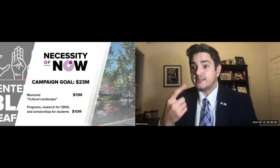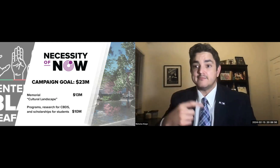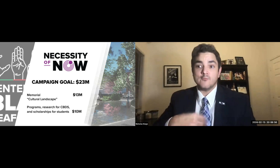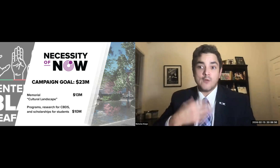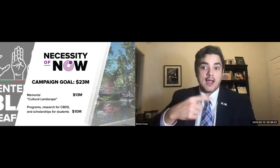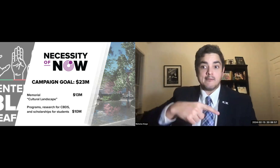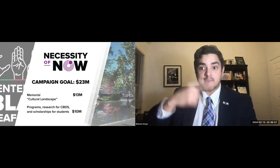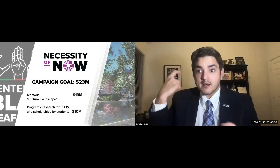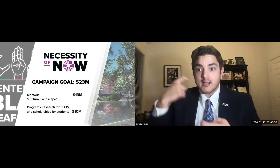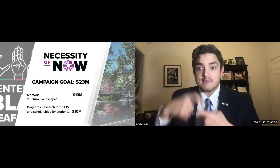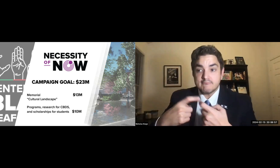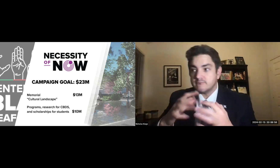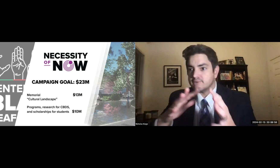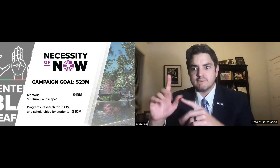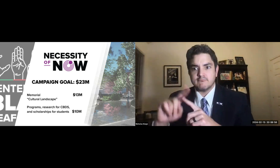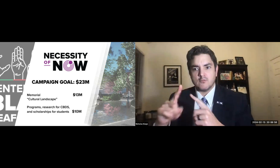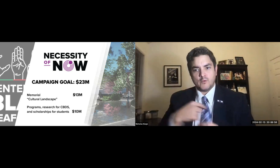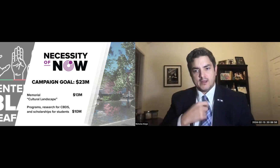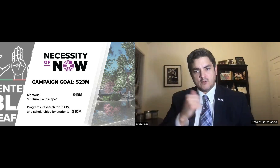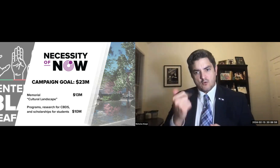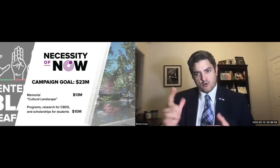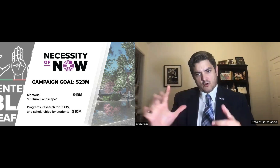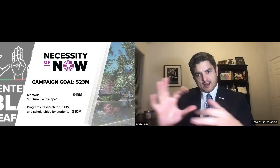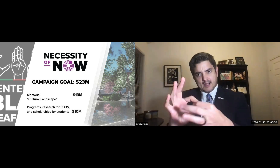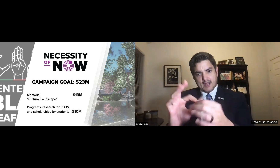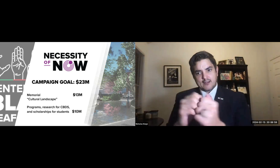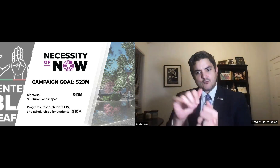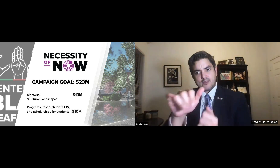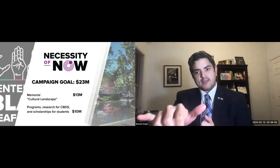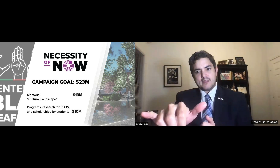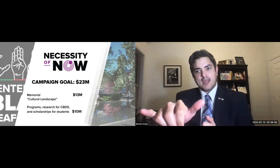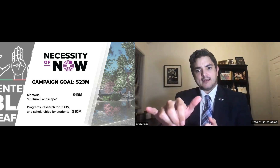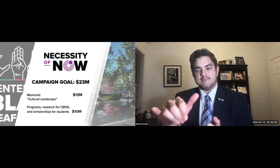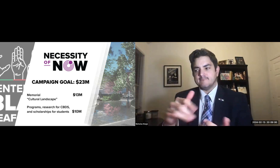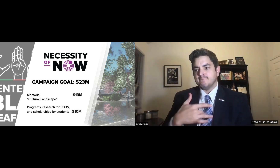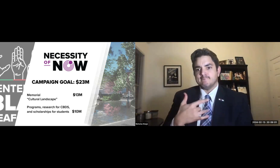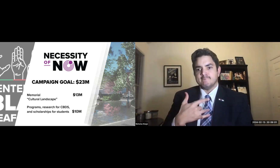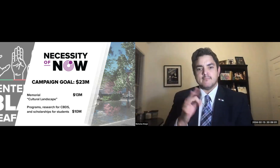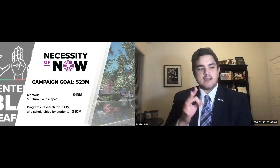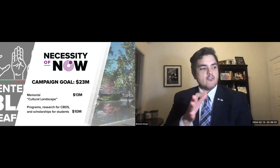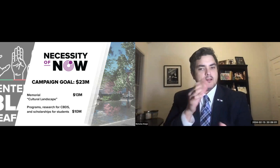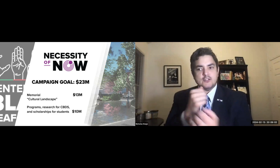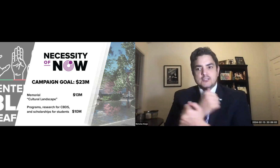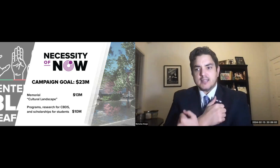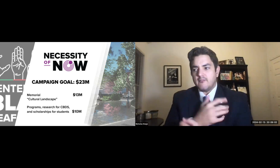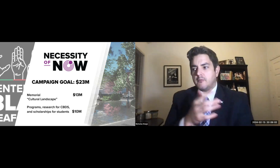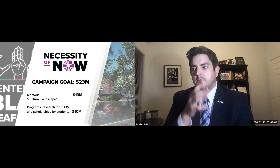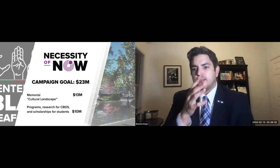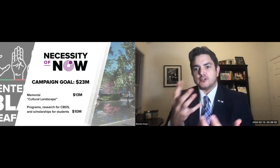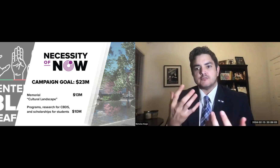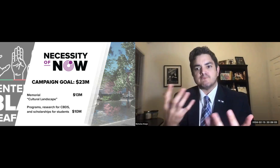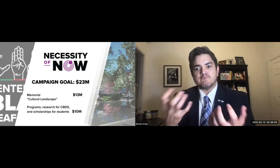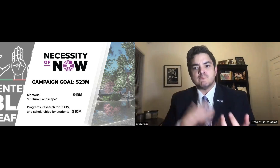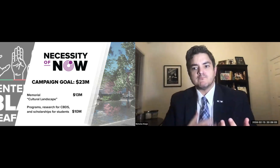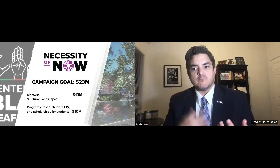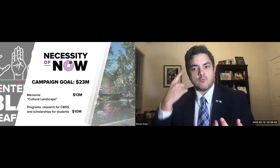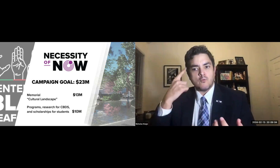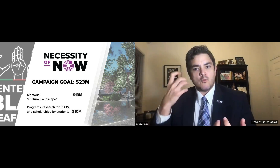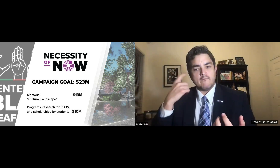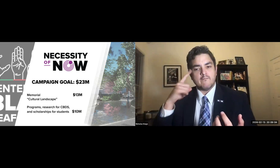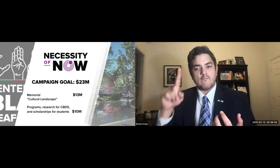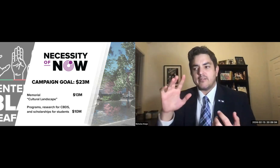education, whether a child is deaf or hearing or Black or Latino, that's something everyone can connect to.